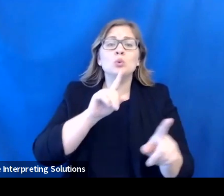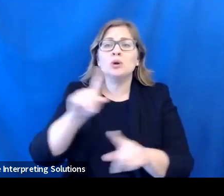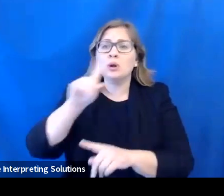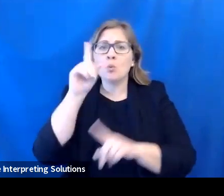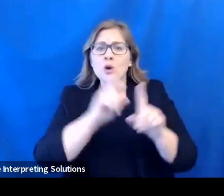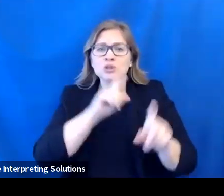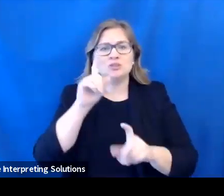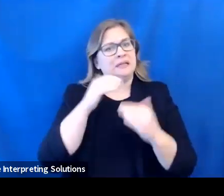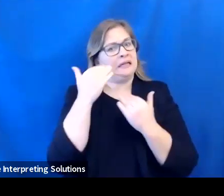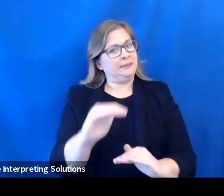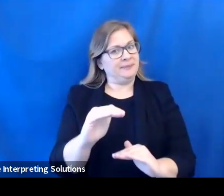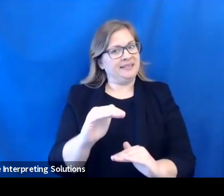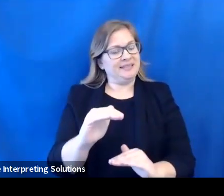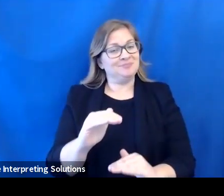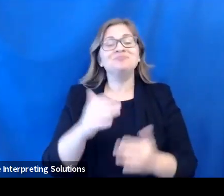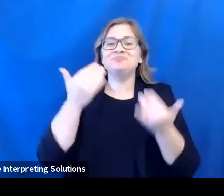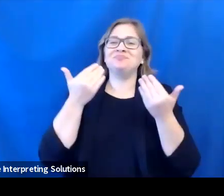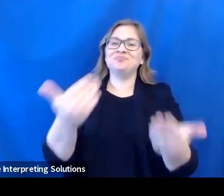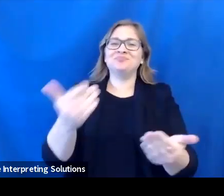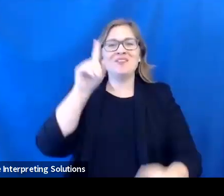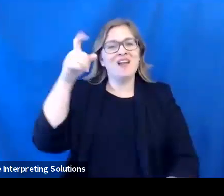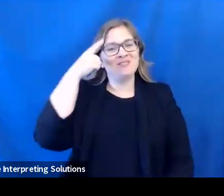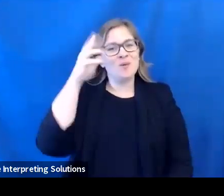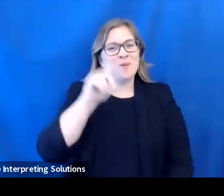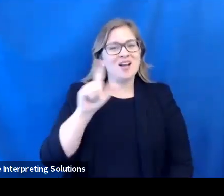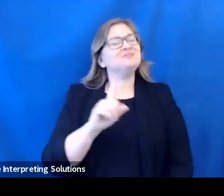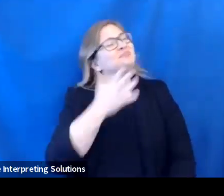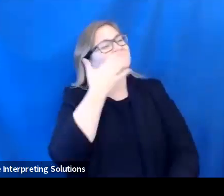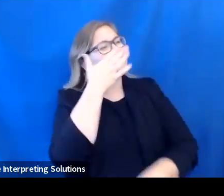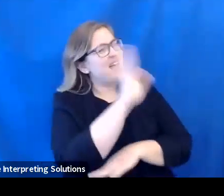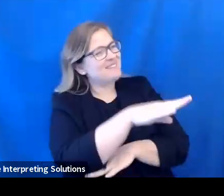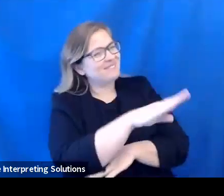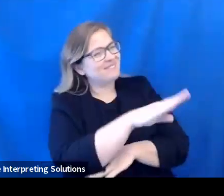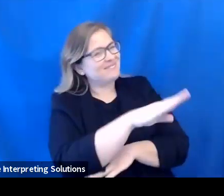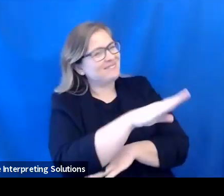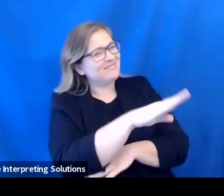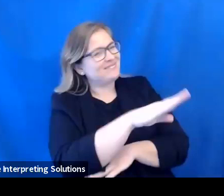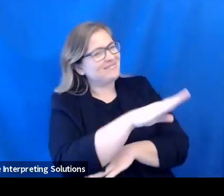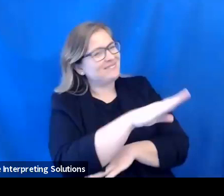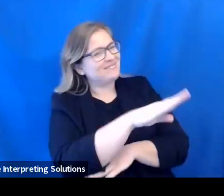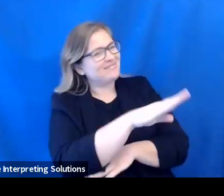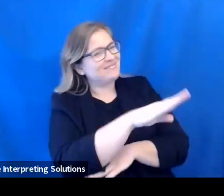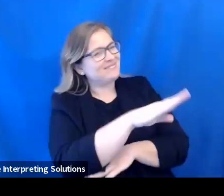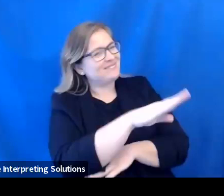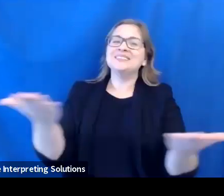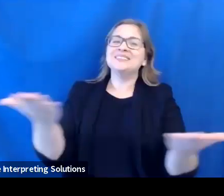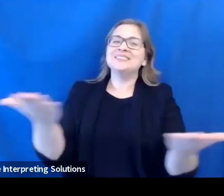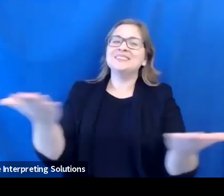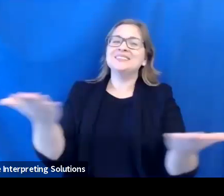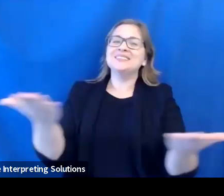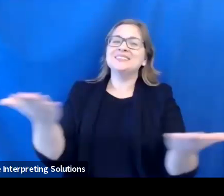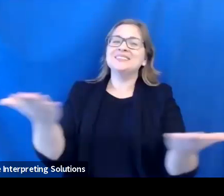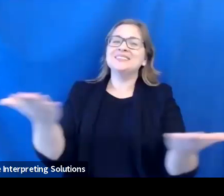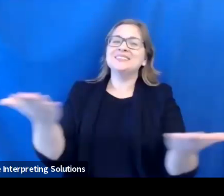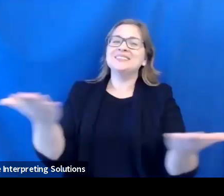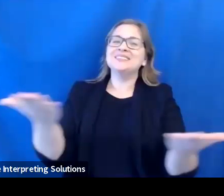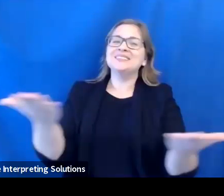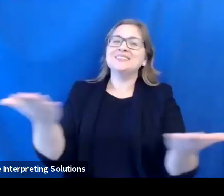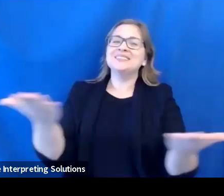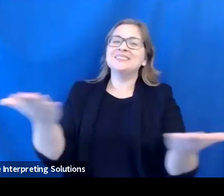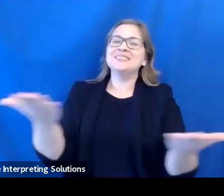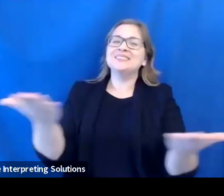Thank you, Teddy. Good afternoon, Minnesotans. Thank you once again for joining us. We start off by noting we had 4 additional fatalities, bringing our